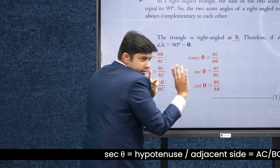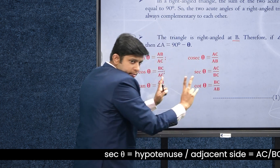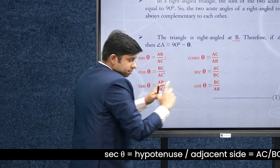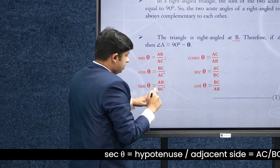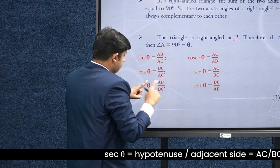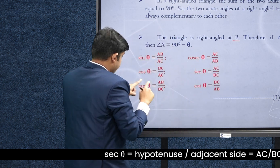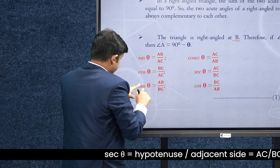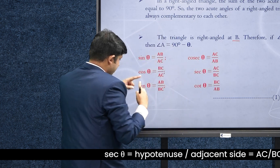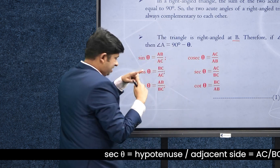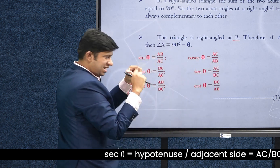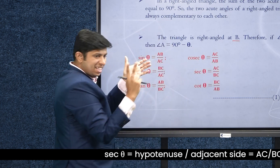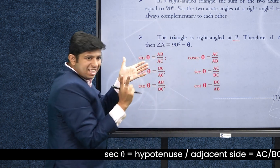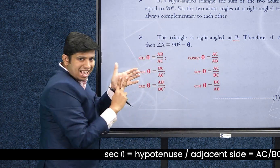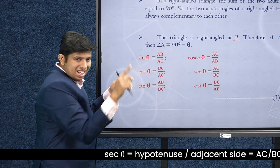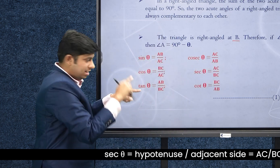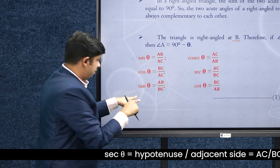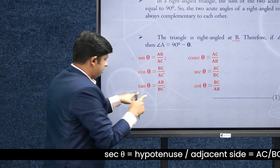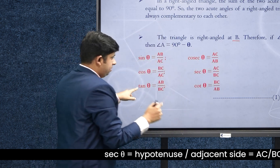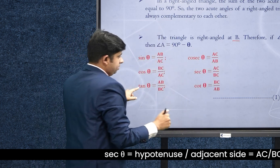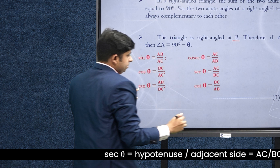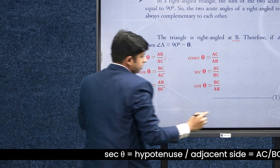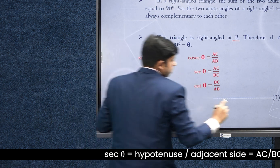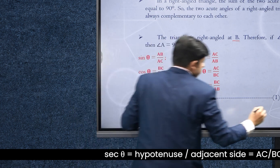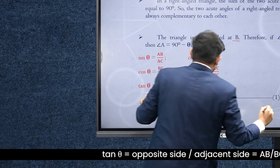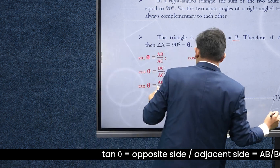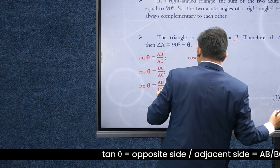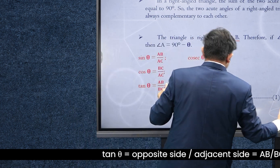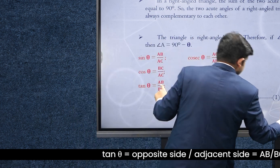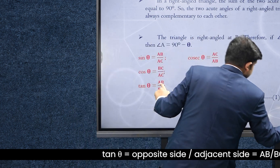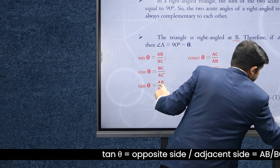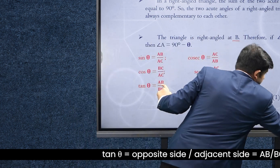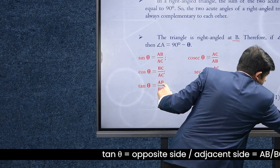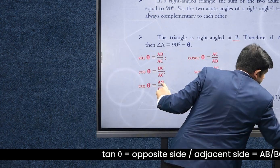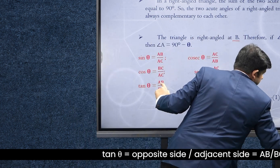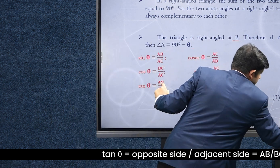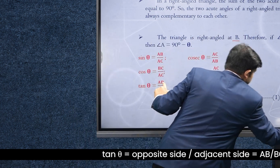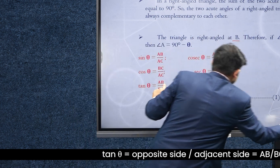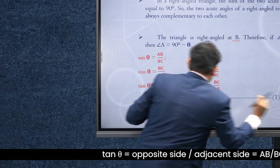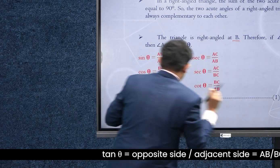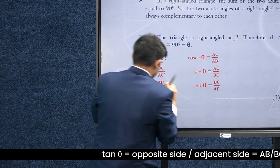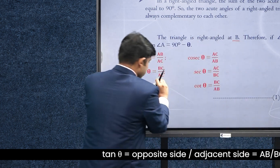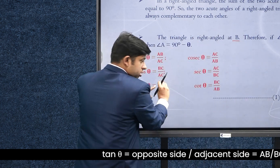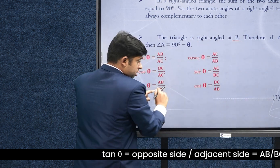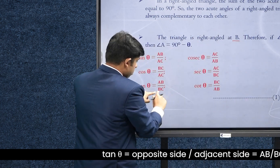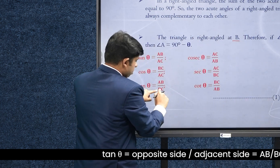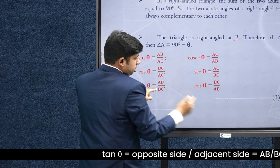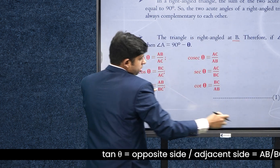adjacent side, that is equal to AC by BC. Tan theta is equal to opposite side by adjacent side, that is equal